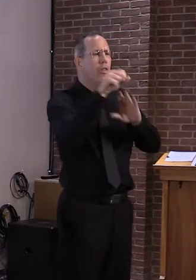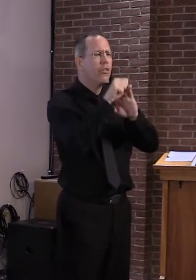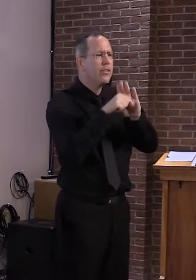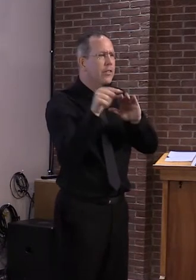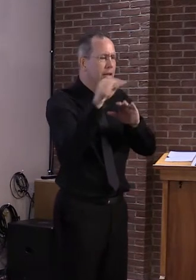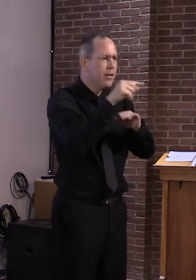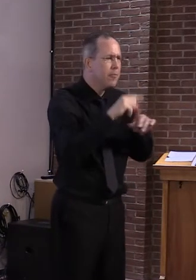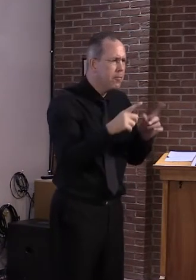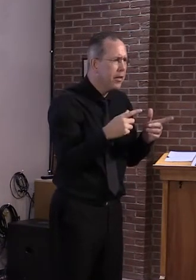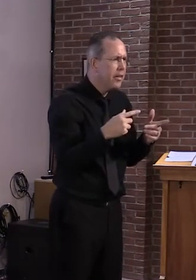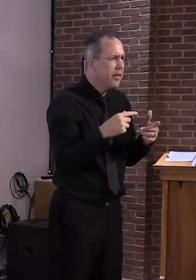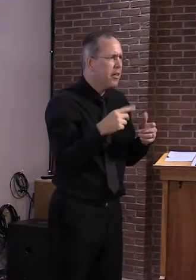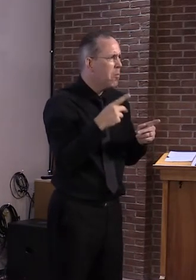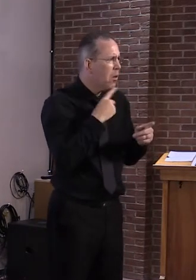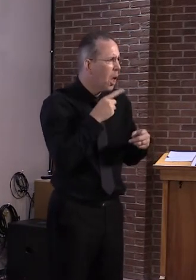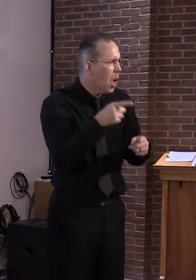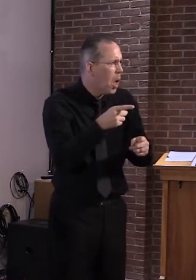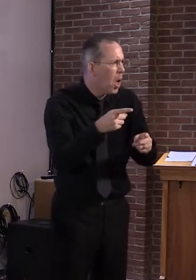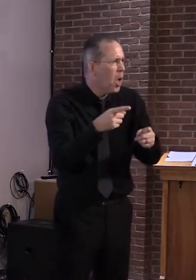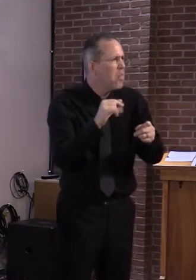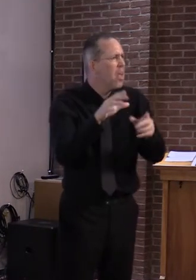for isolation,